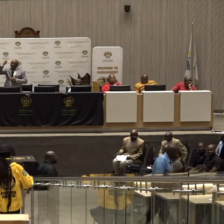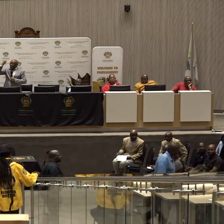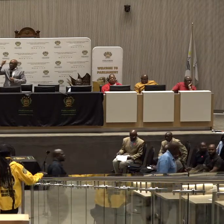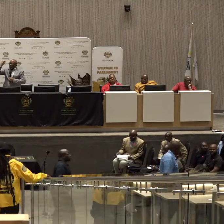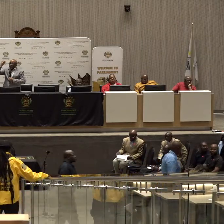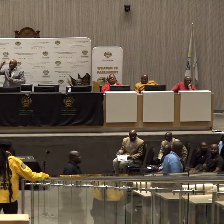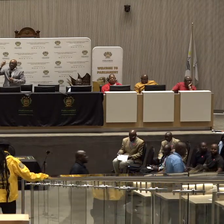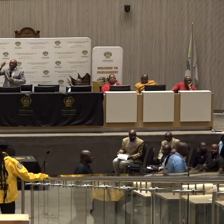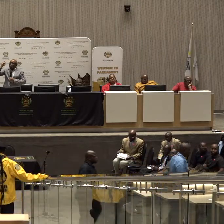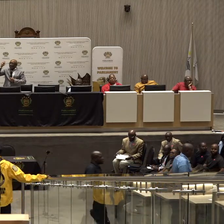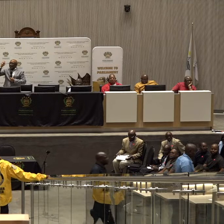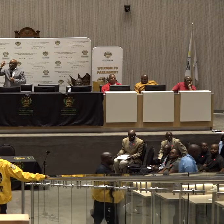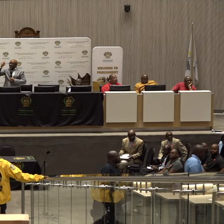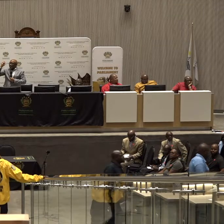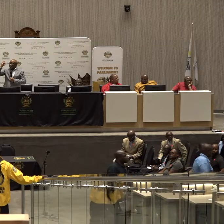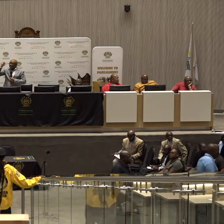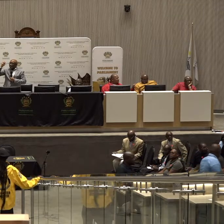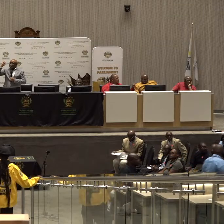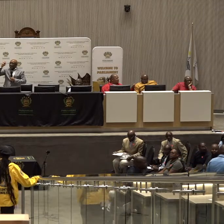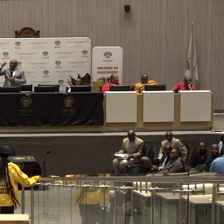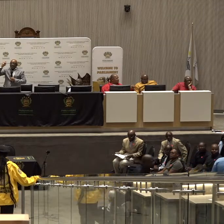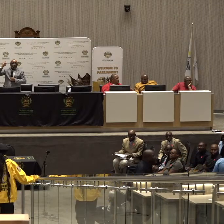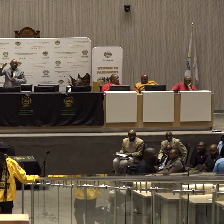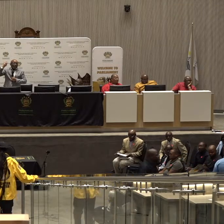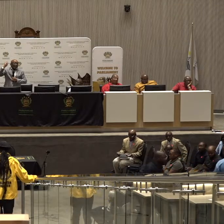anybody else who's not repeating